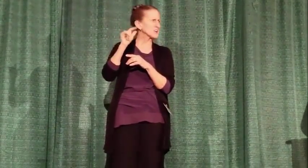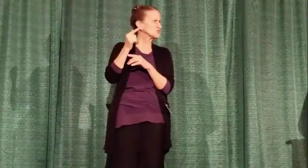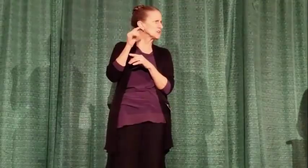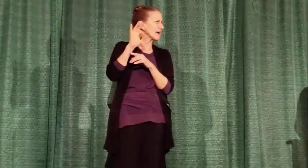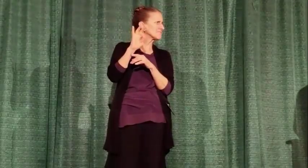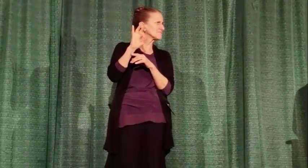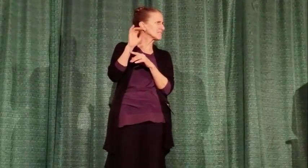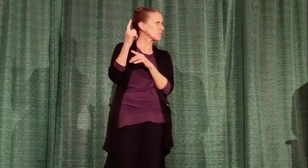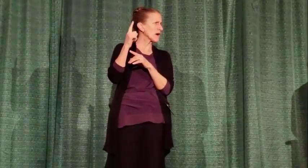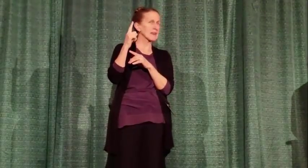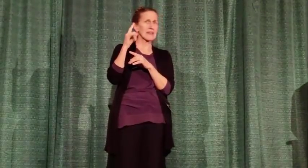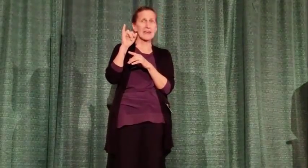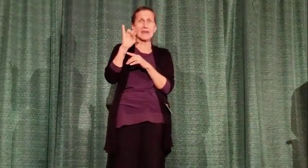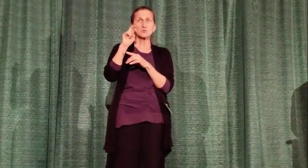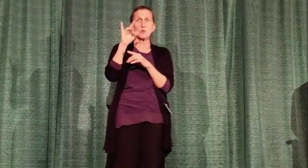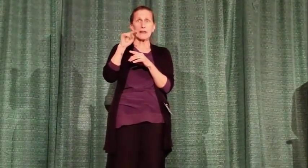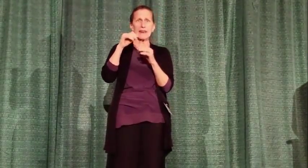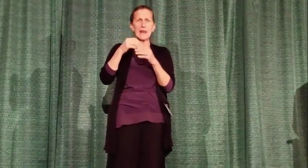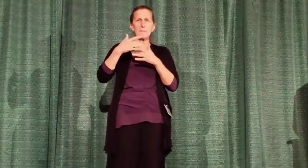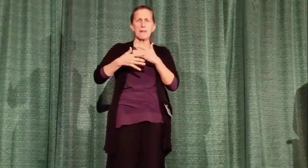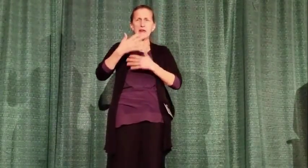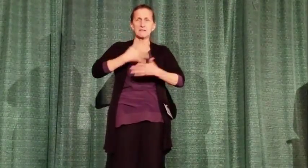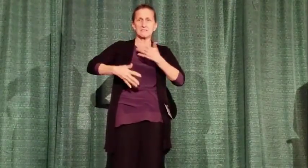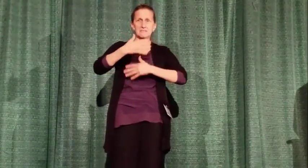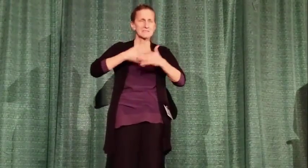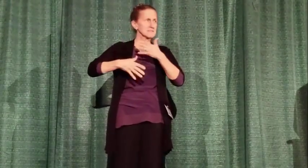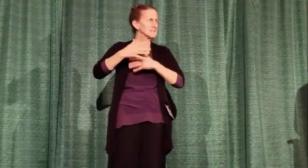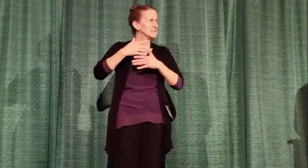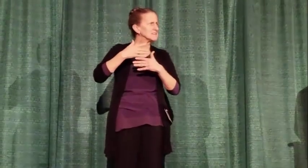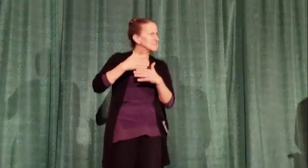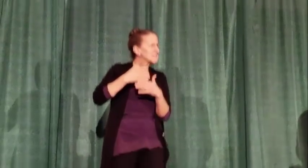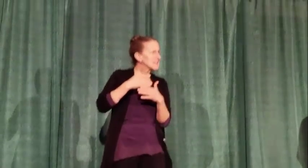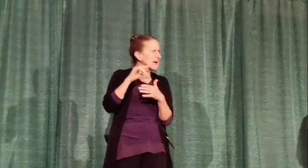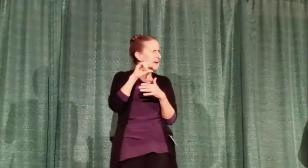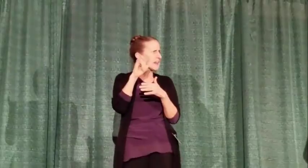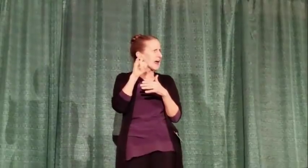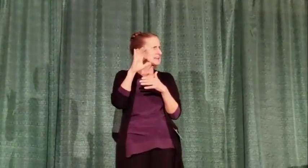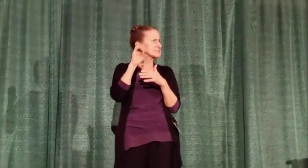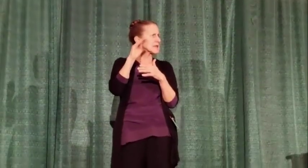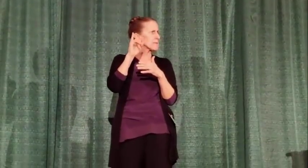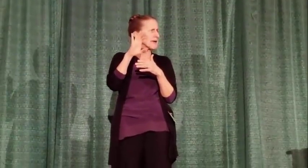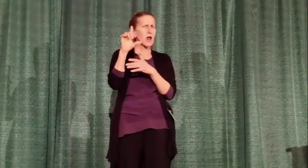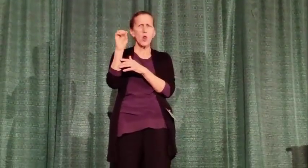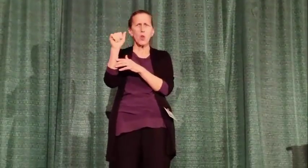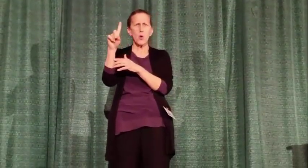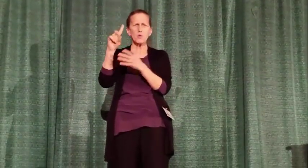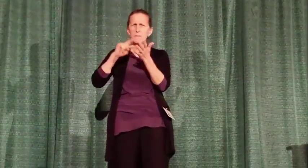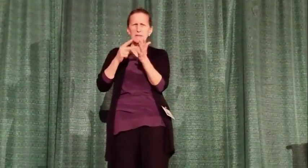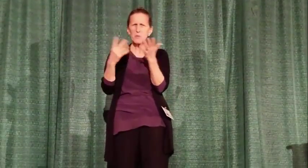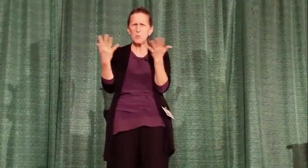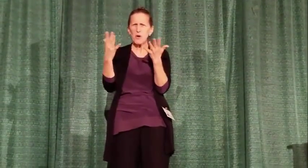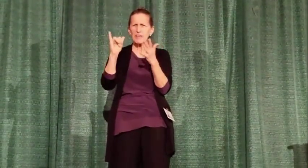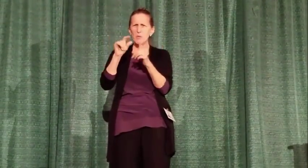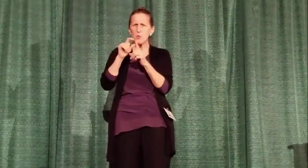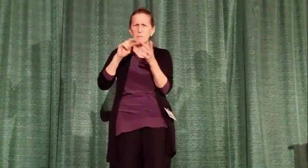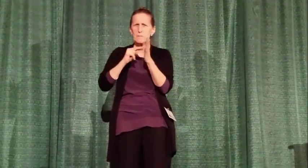raises in the bloodstream in response to the glycemic load of a food. And what does the word glycemic load mean? Does